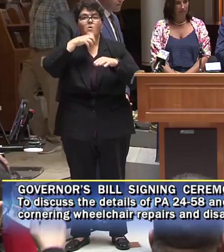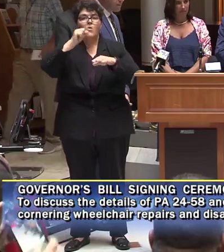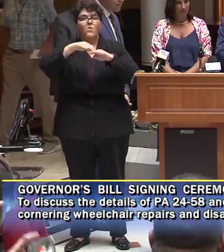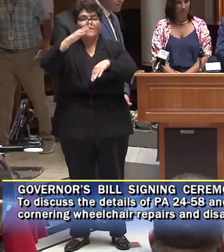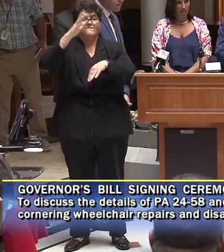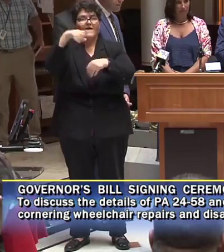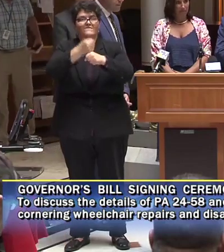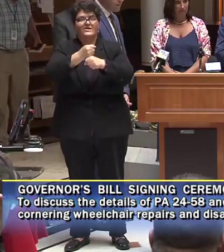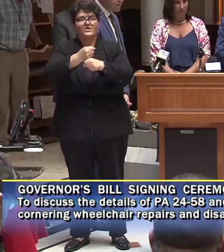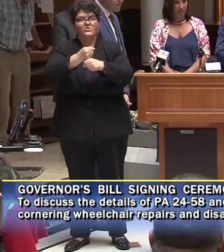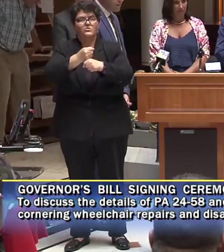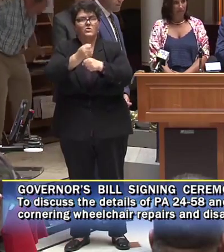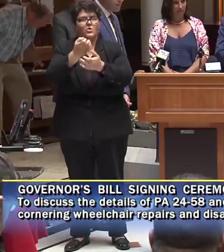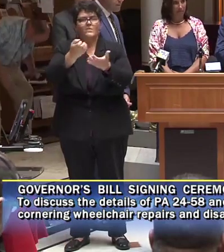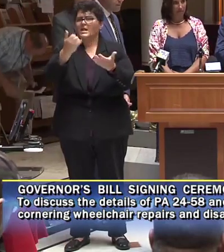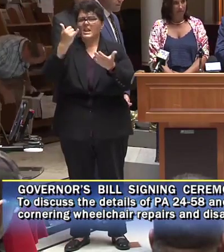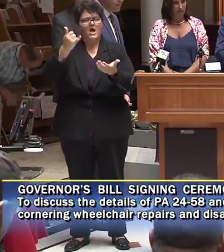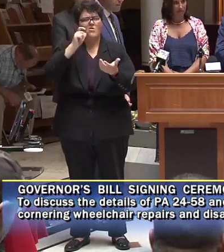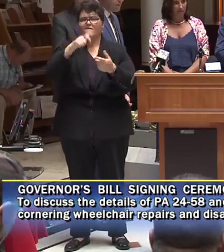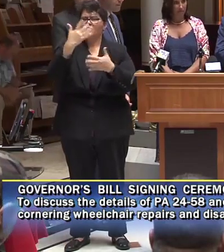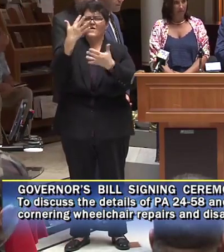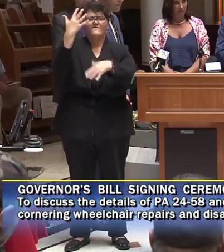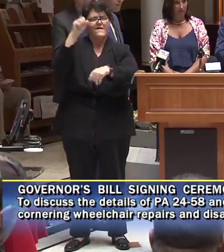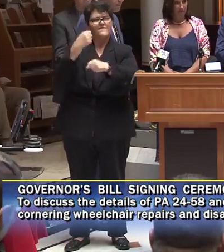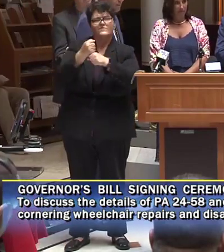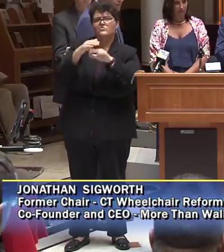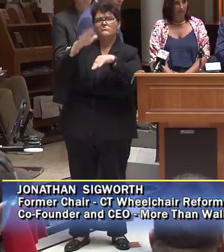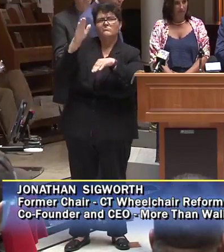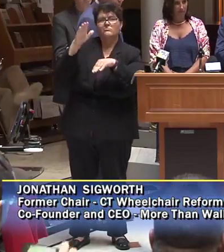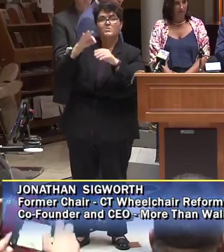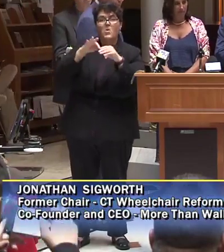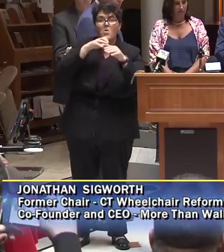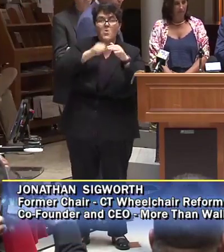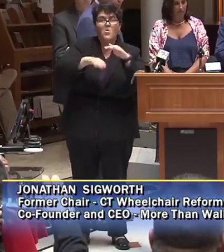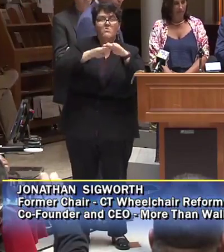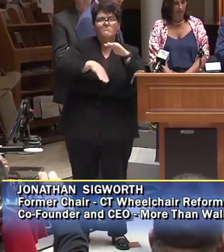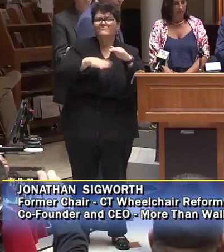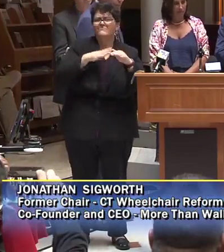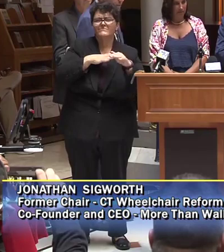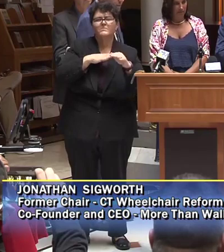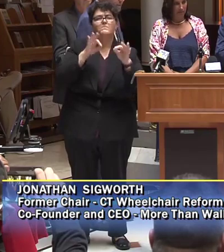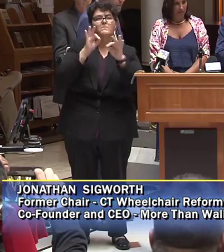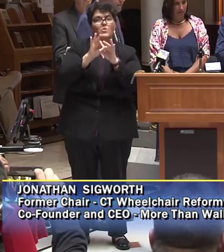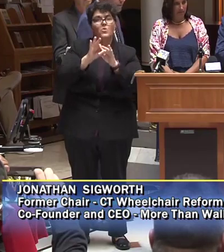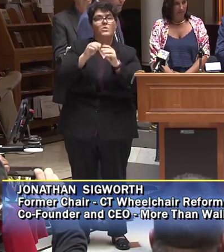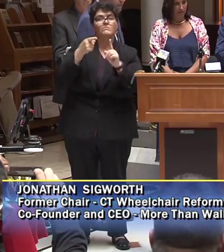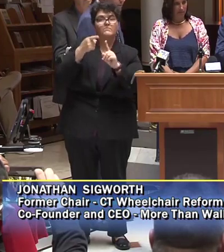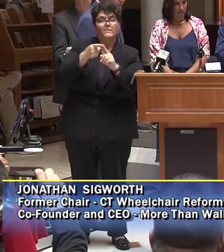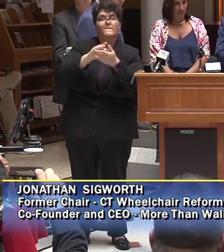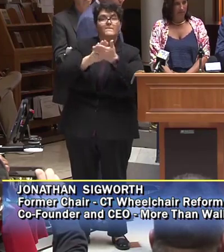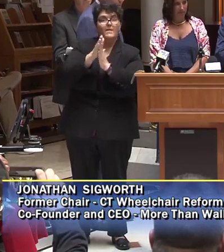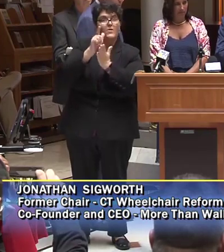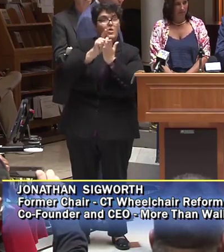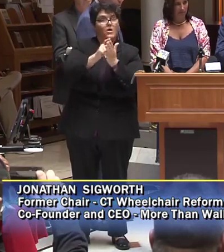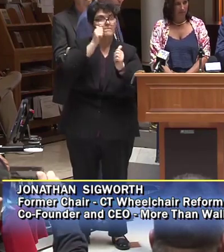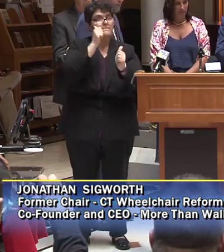insurance. When put into practice, these provisions can reduce average repair wait times from